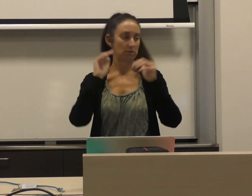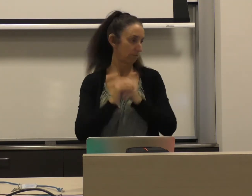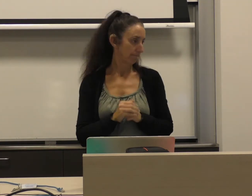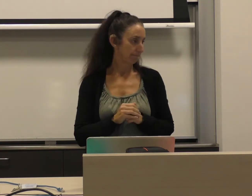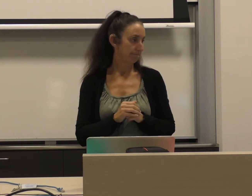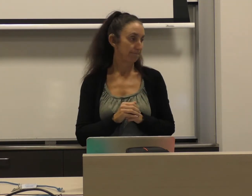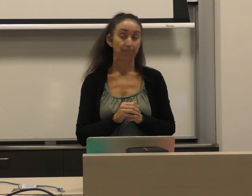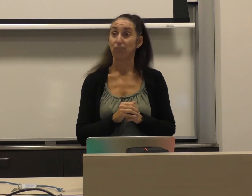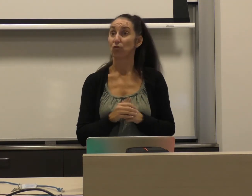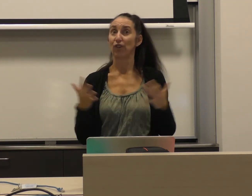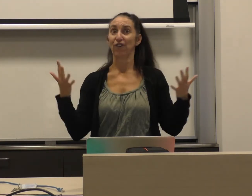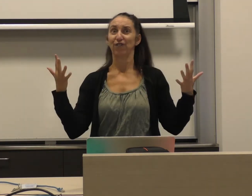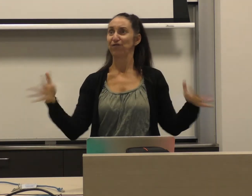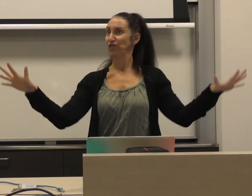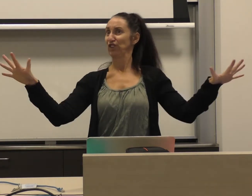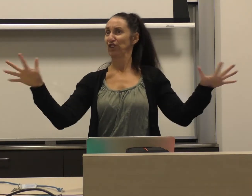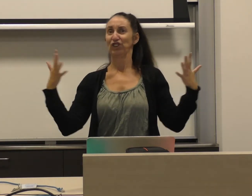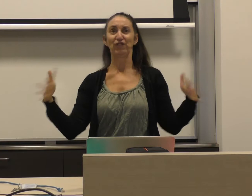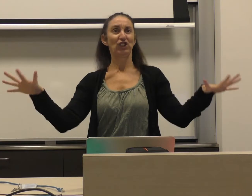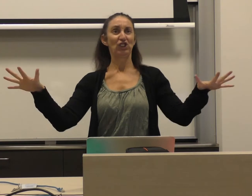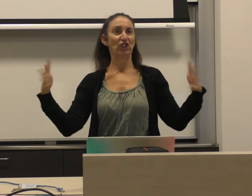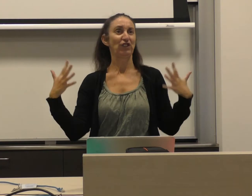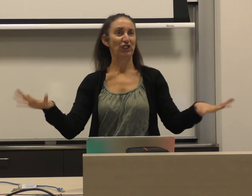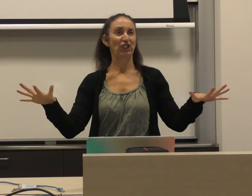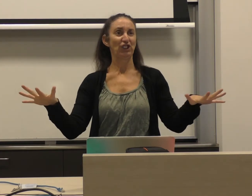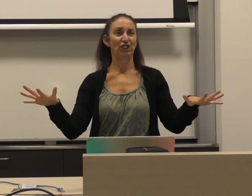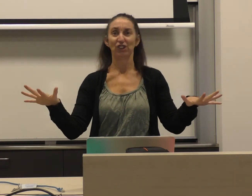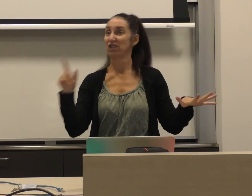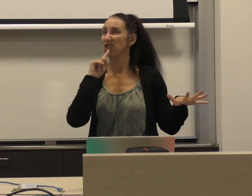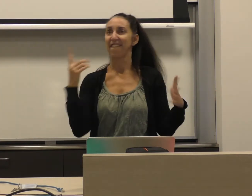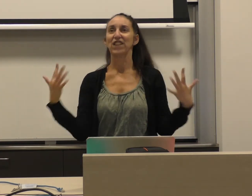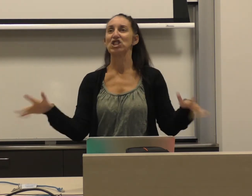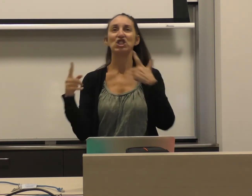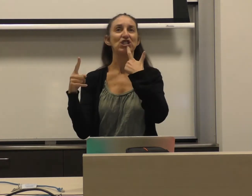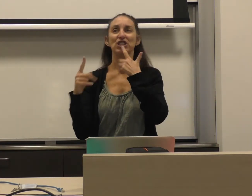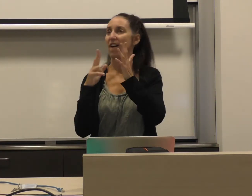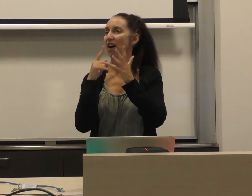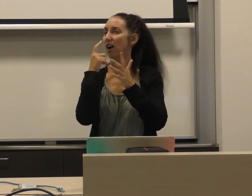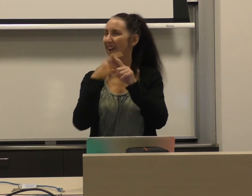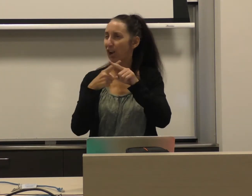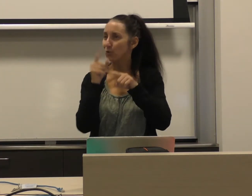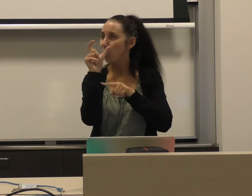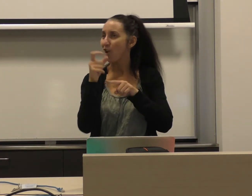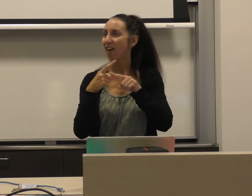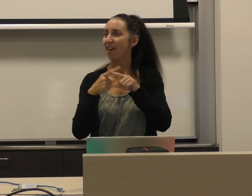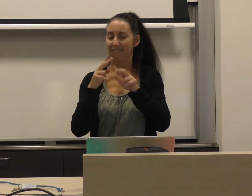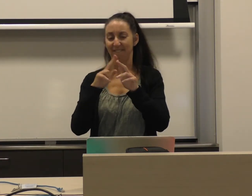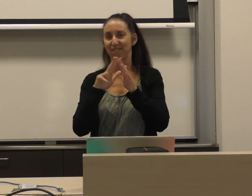another example of where mouth patterns are a bit different. This one, something's finished. The English word is